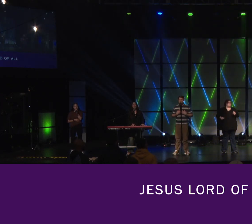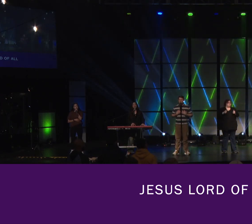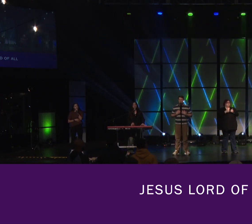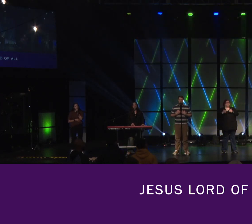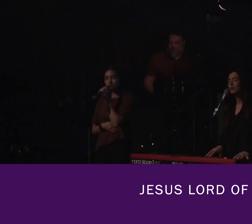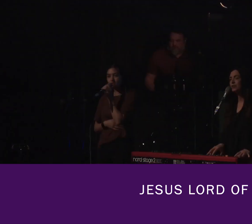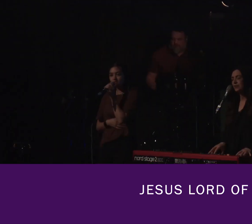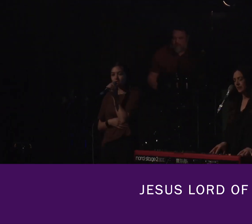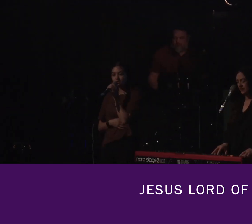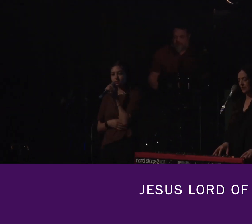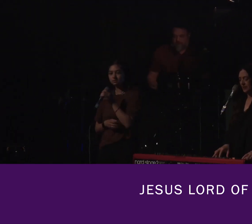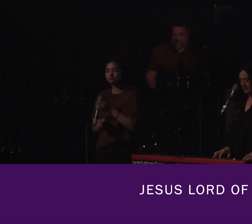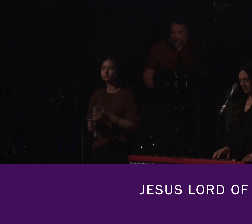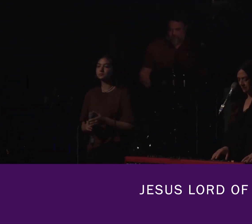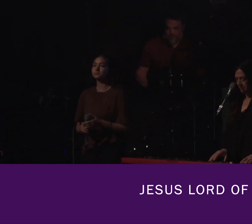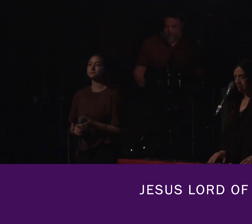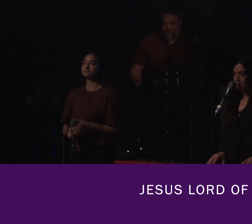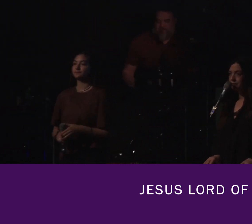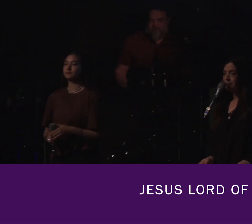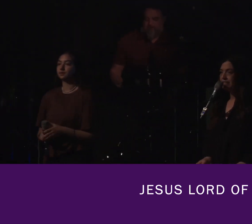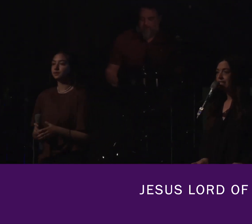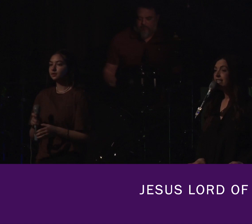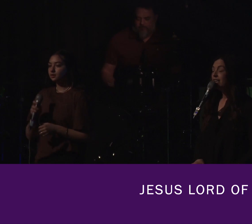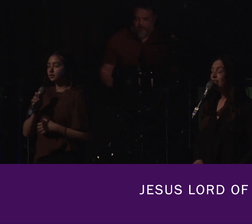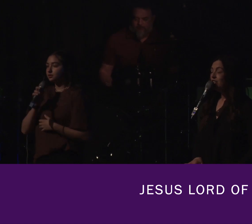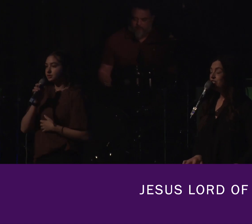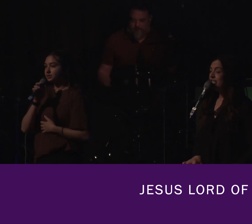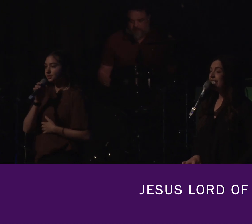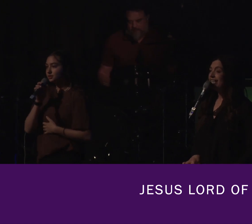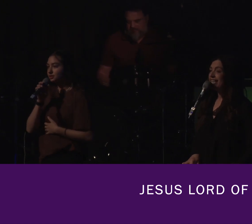Lord of all.